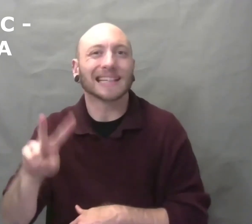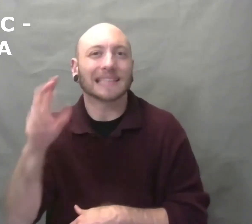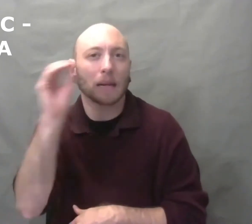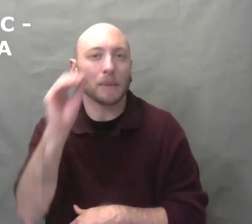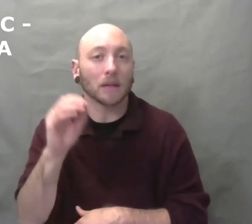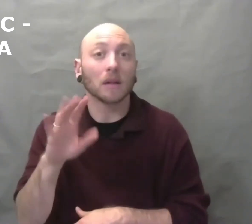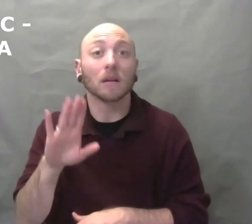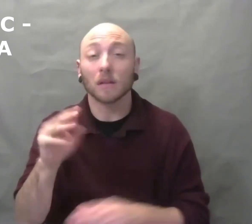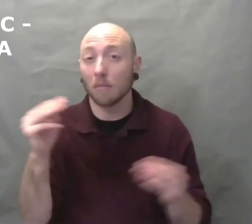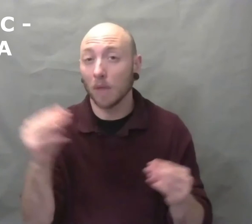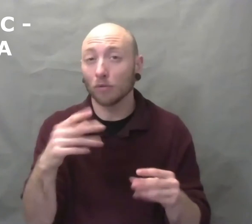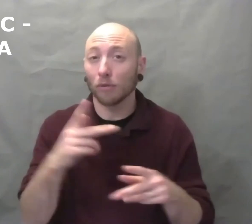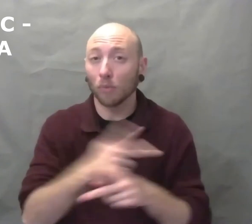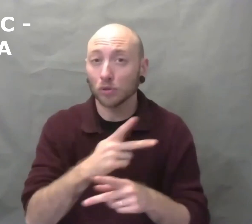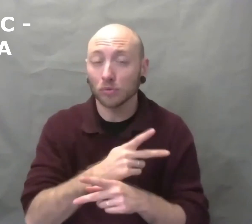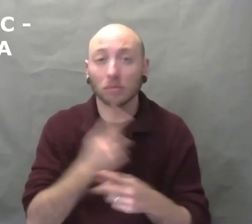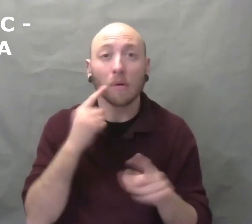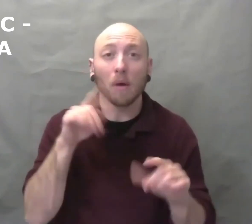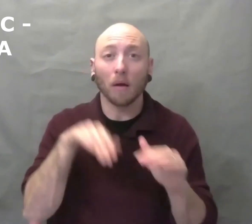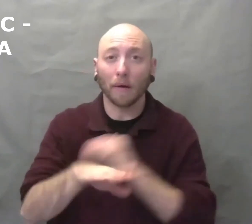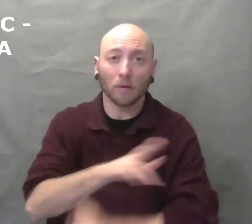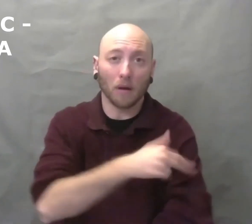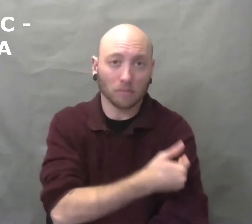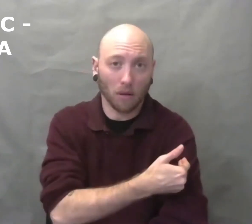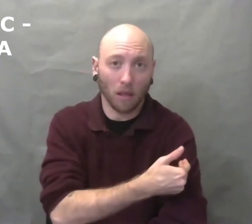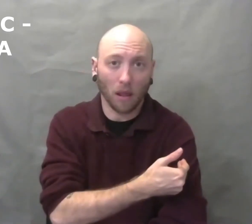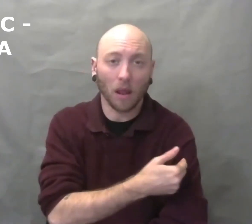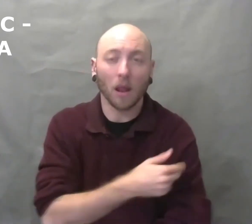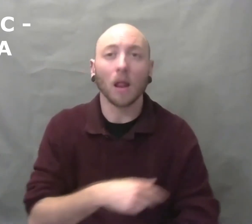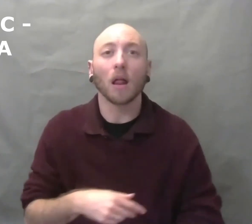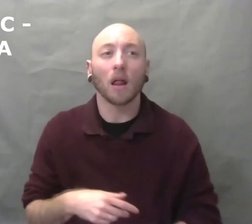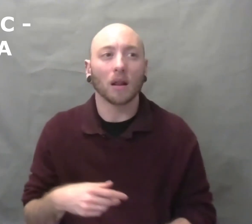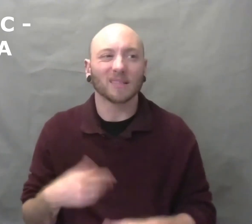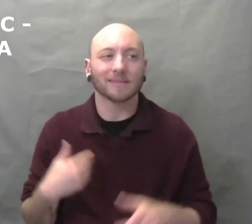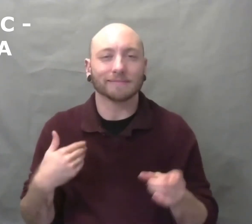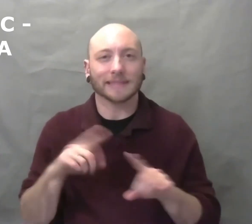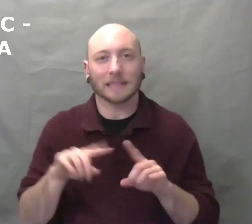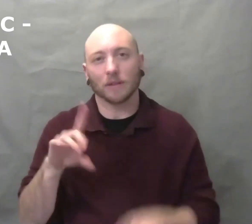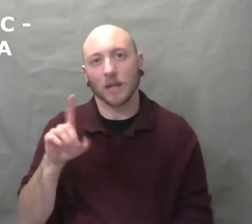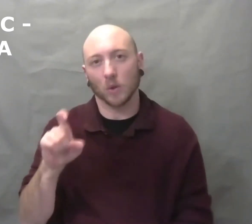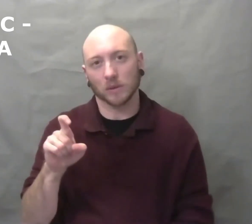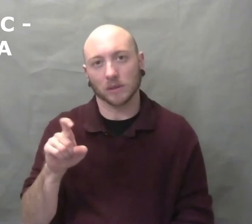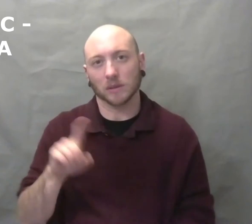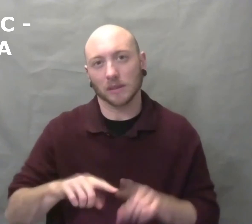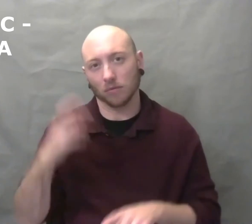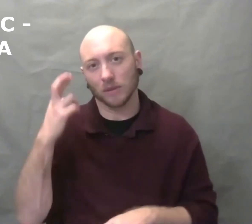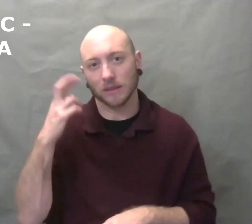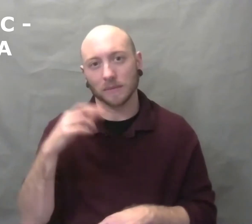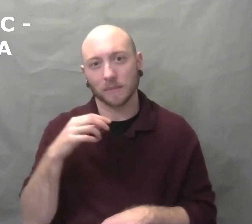and then I finally went to a hospital, to Baptist, and they had a different diagnosis. They're like, look, we're going to give you a deeper scan of your